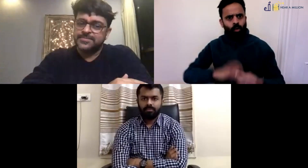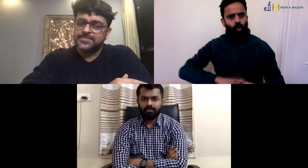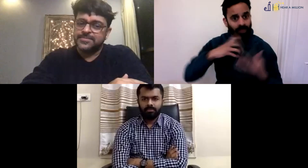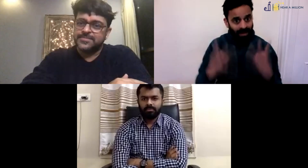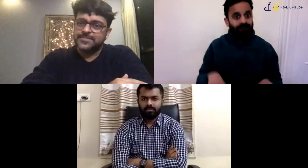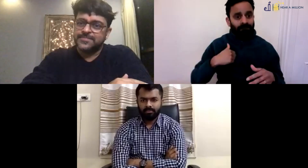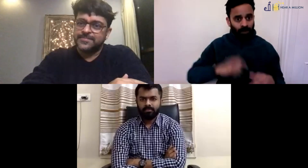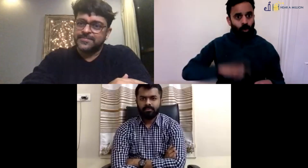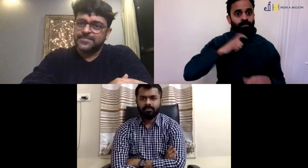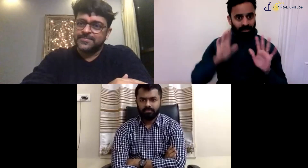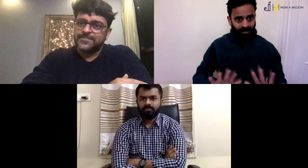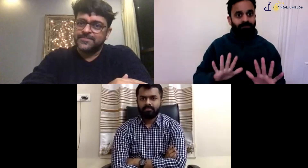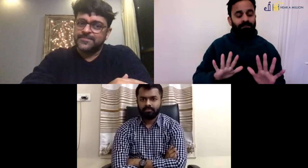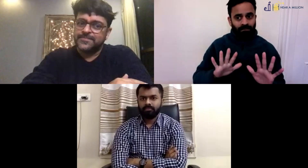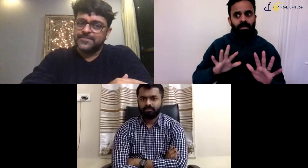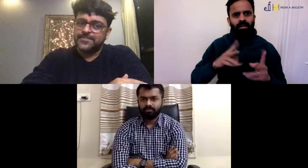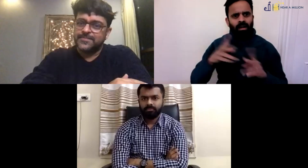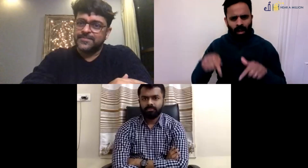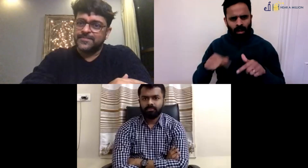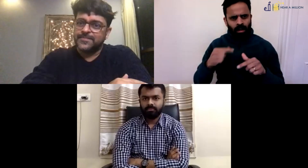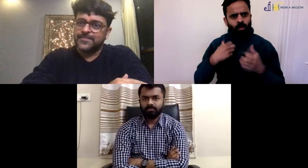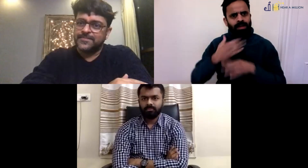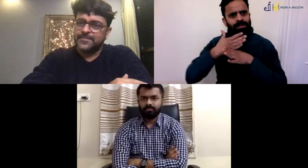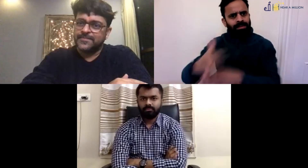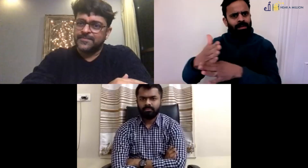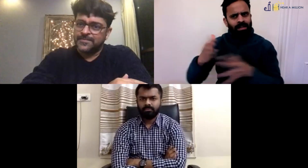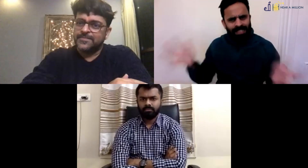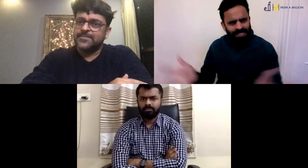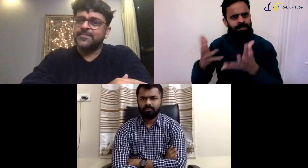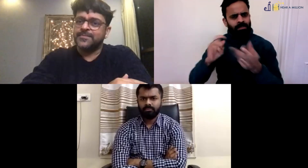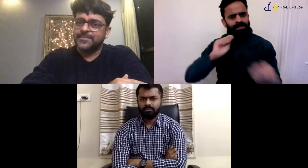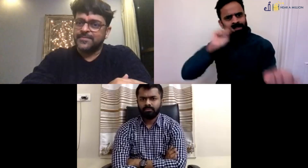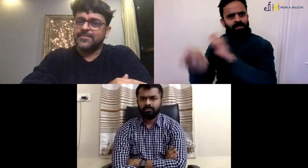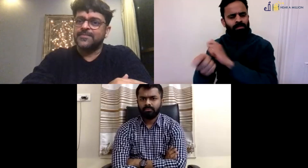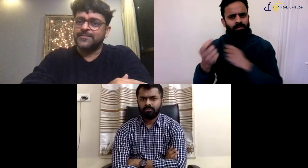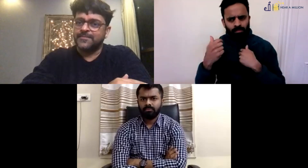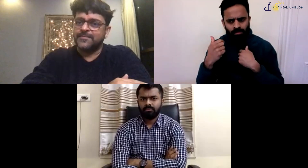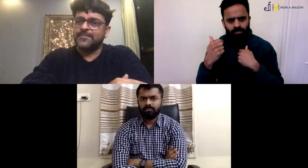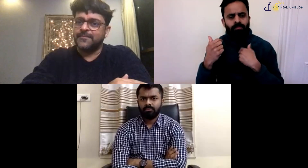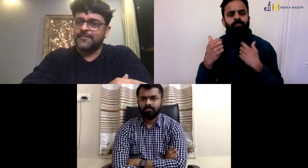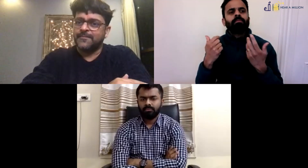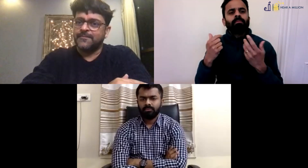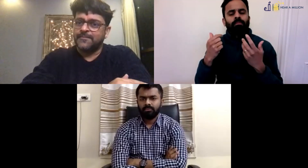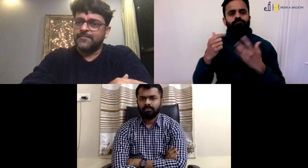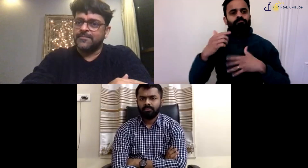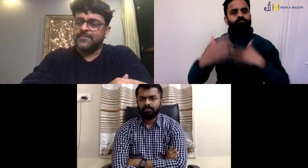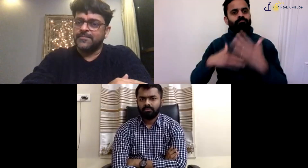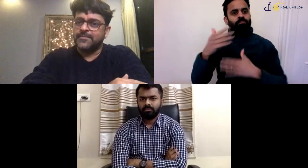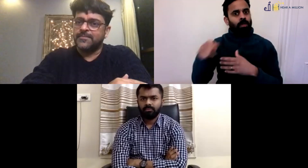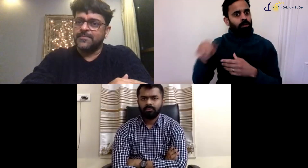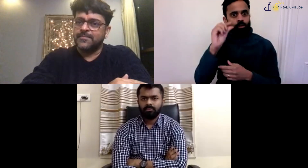already experienced so many things in life. I had confidence, and I just wanted to share that for